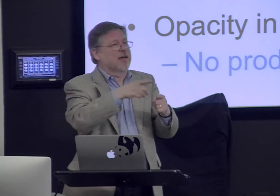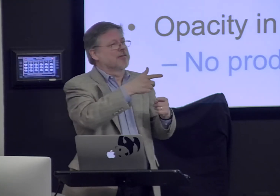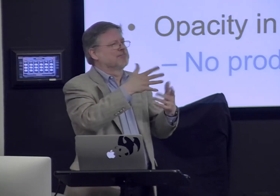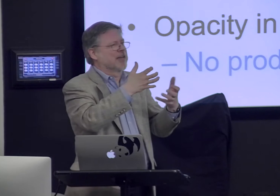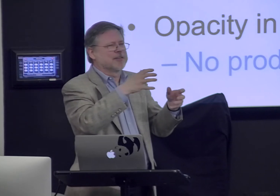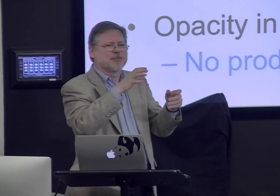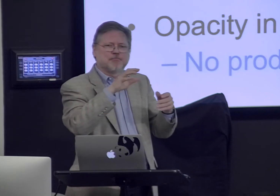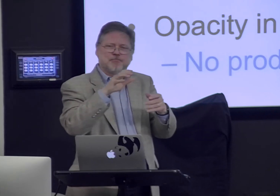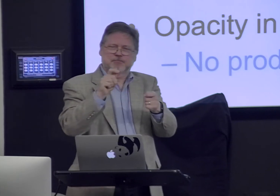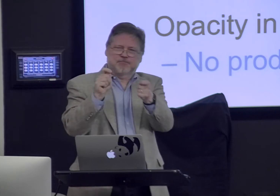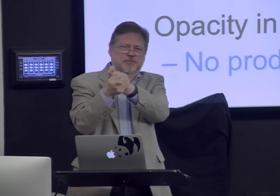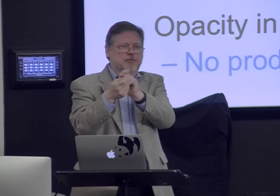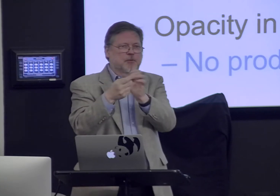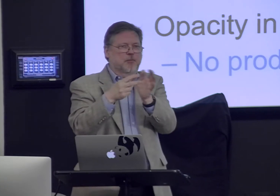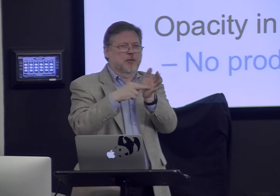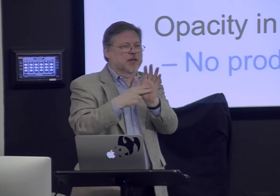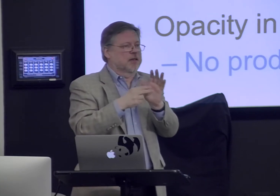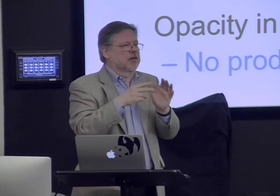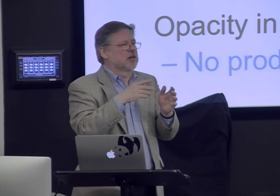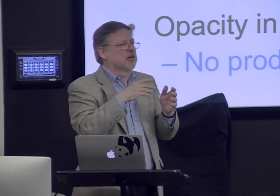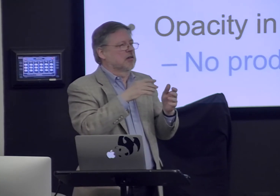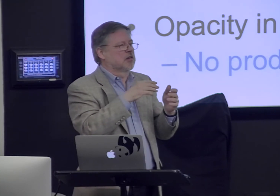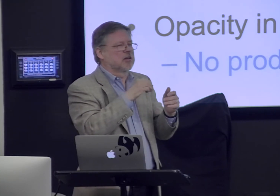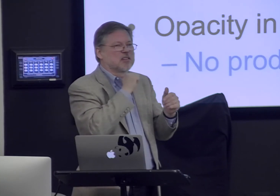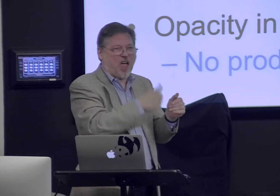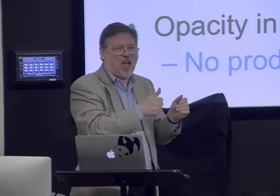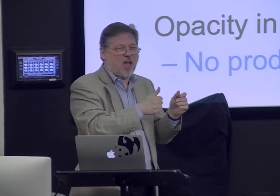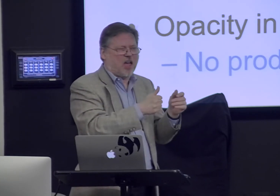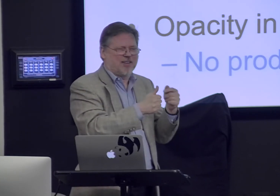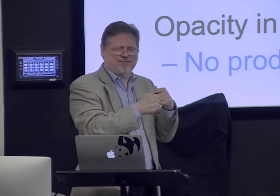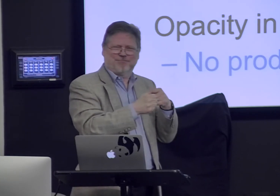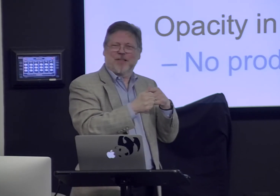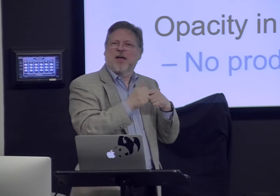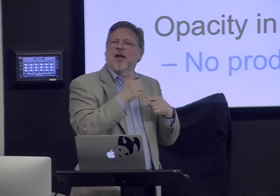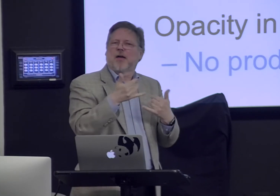I'll show you an example of these three illustrations that I have up here on the right.